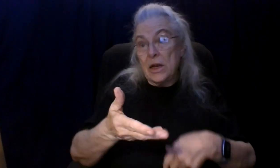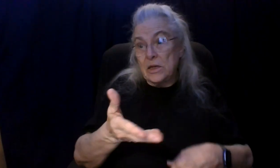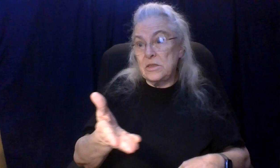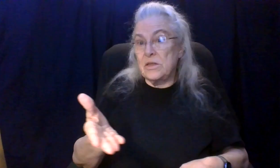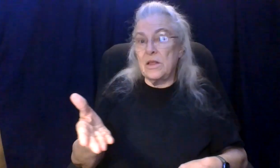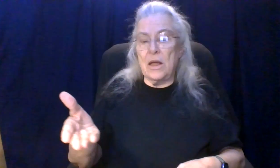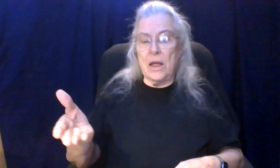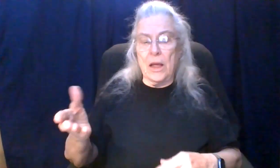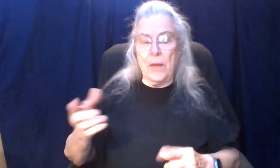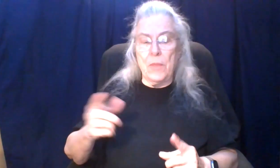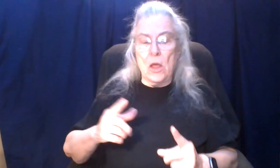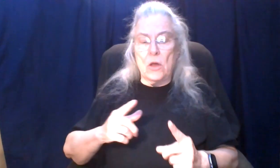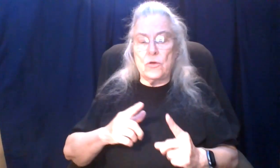Is them to